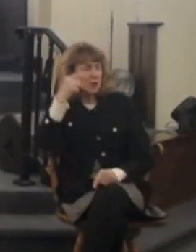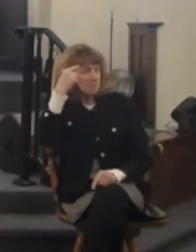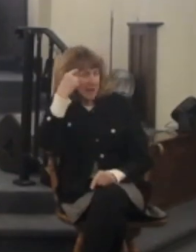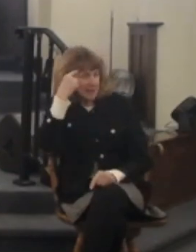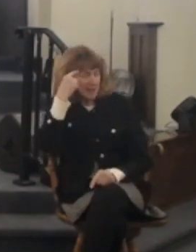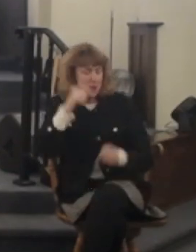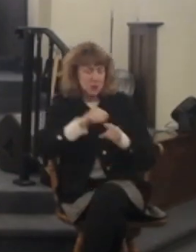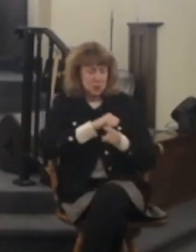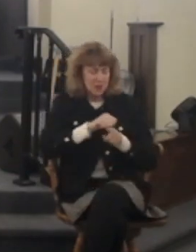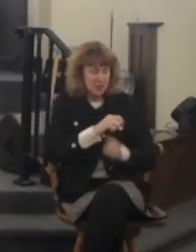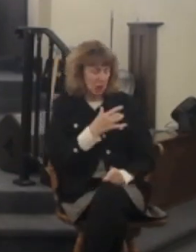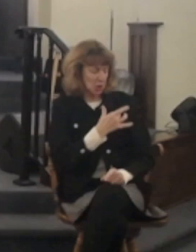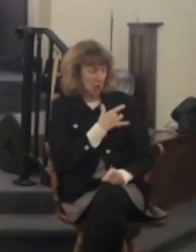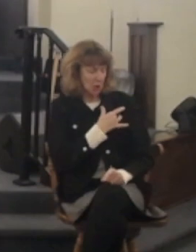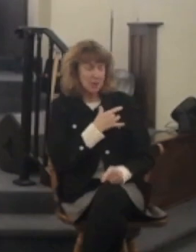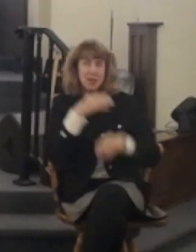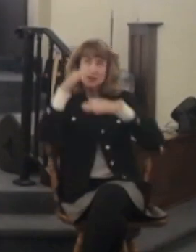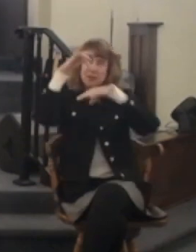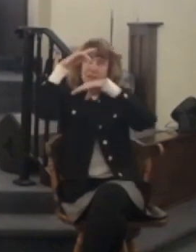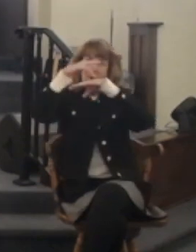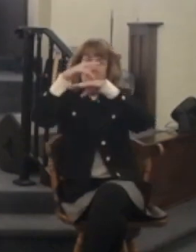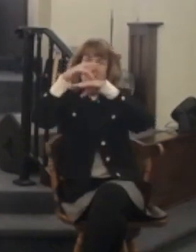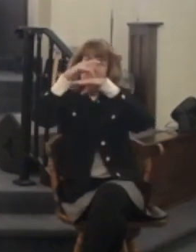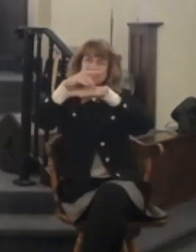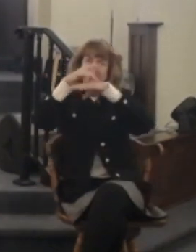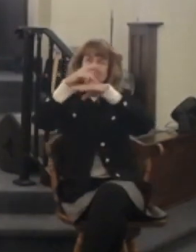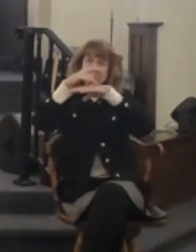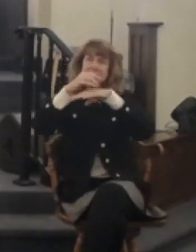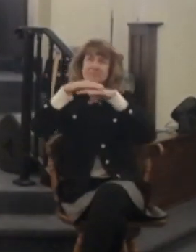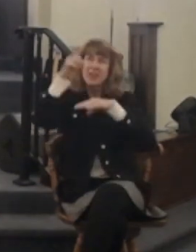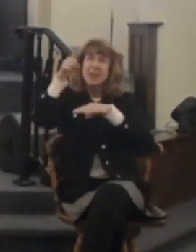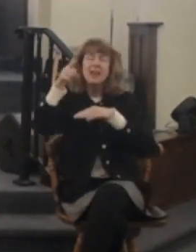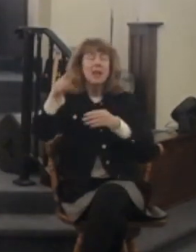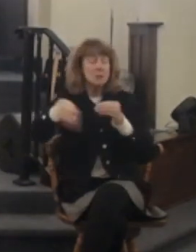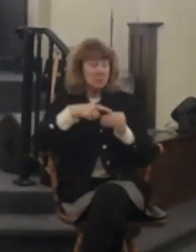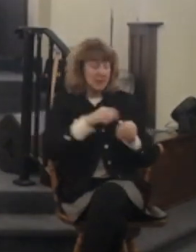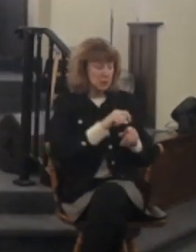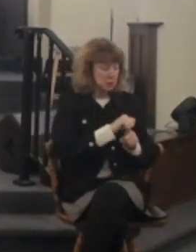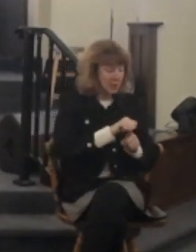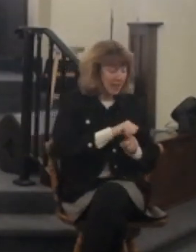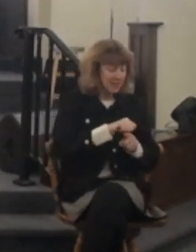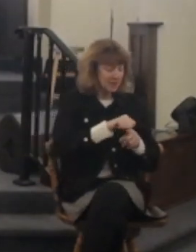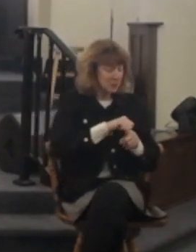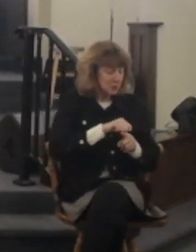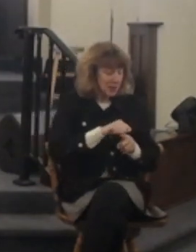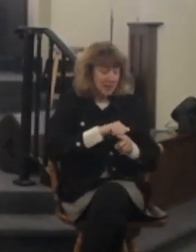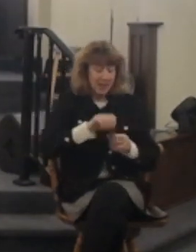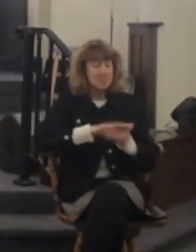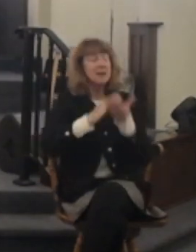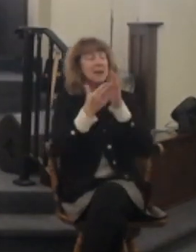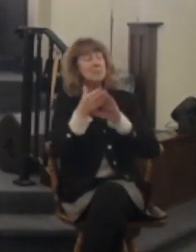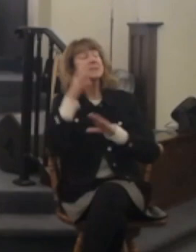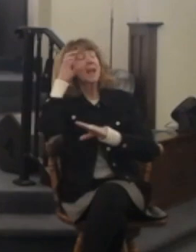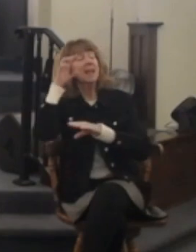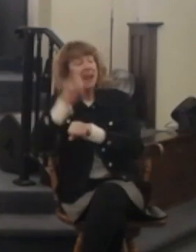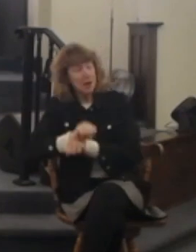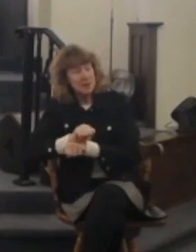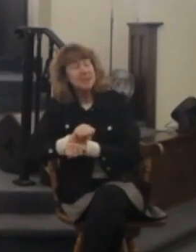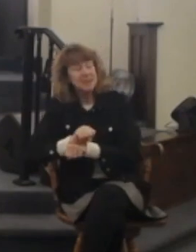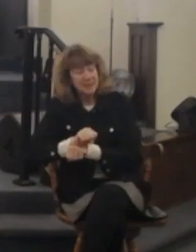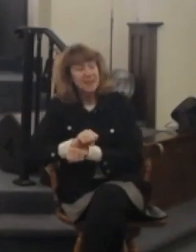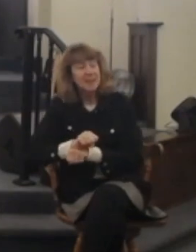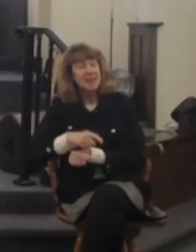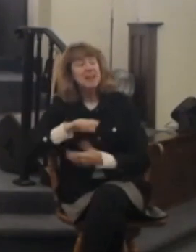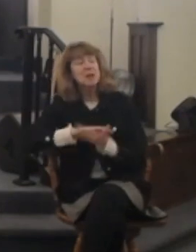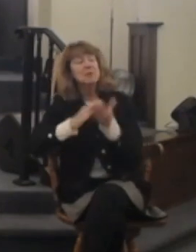our minds. And through that training, it becomes habit. Through these scriptures, if we're doing that repetitively, it